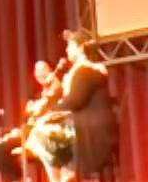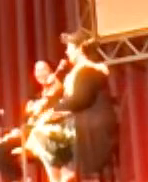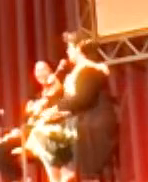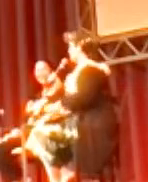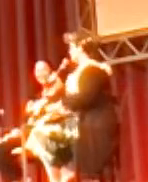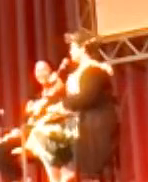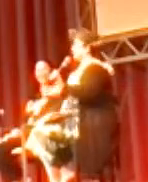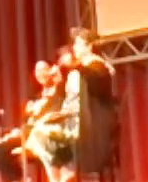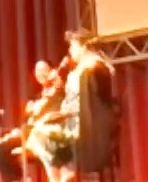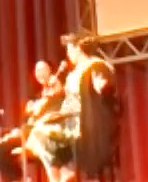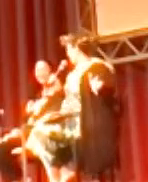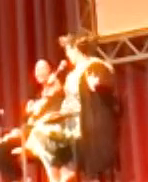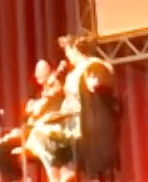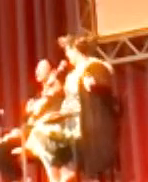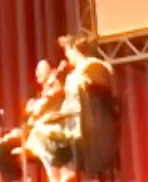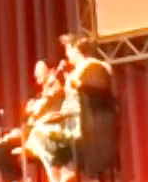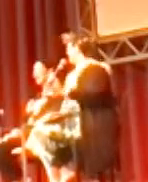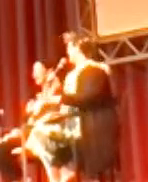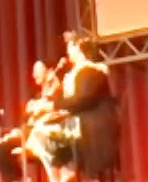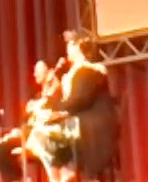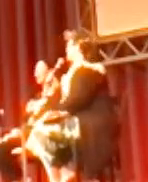wanted to invite 24.